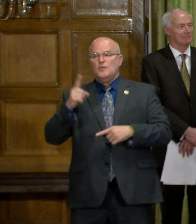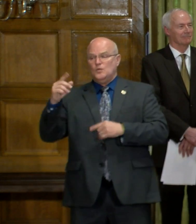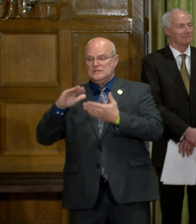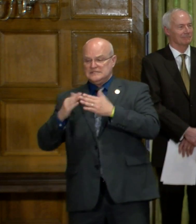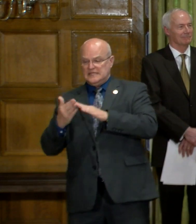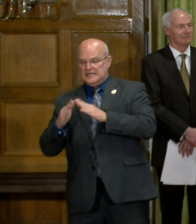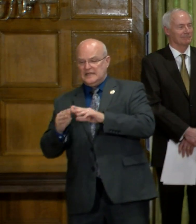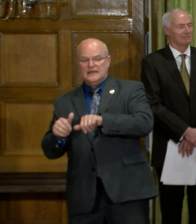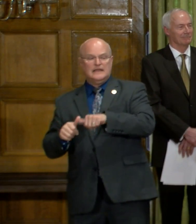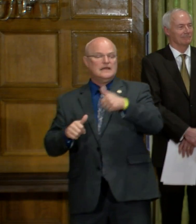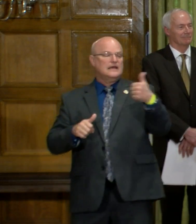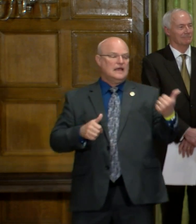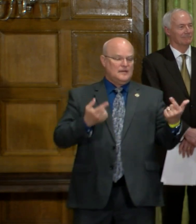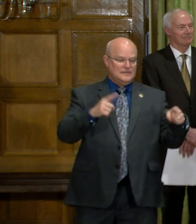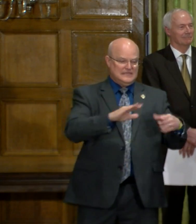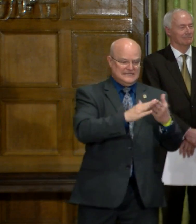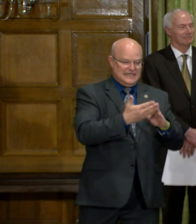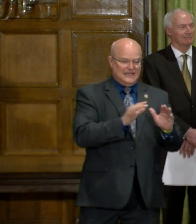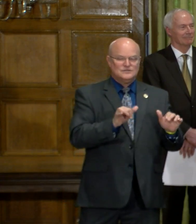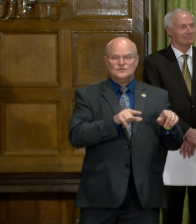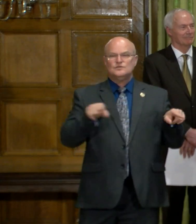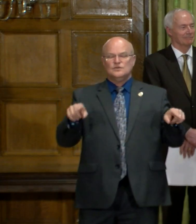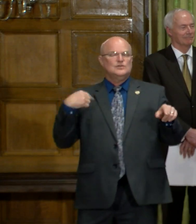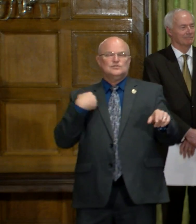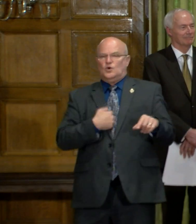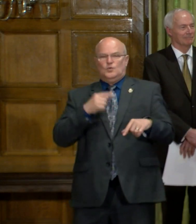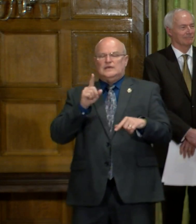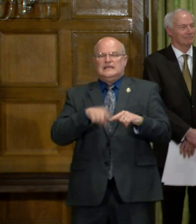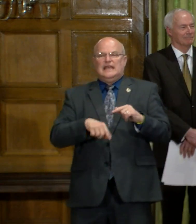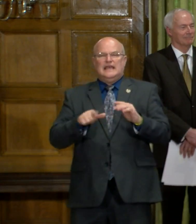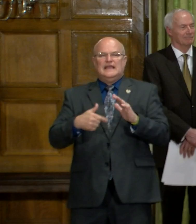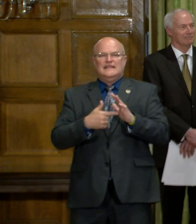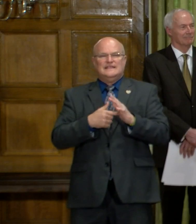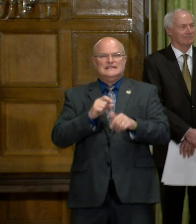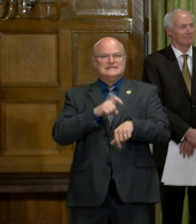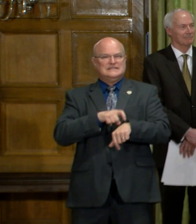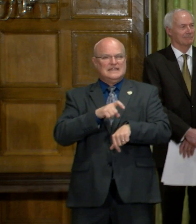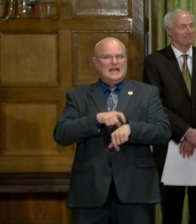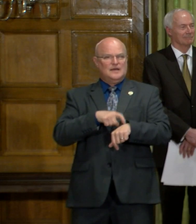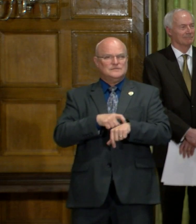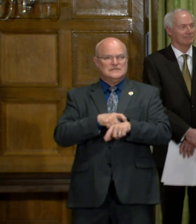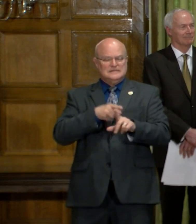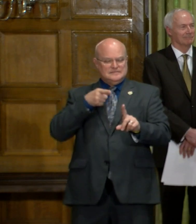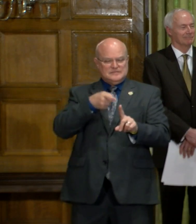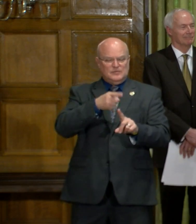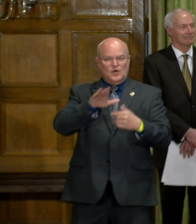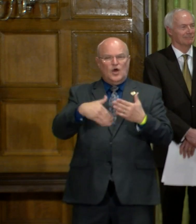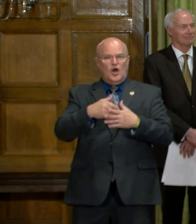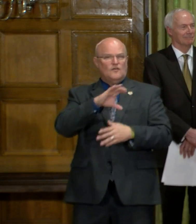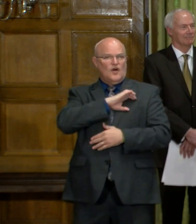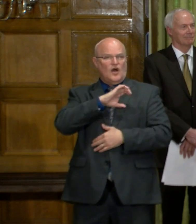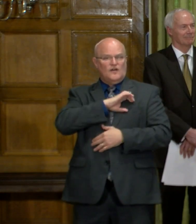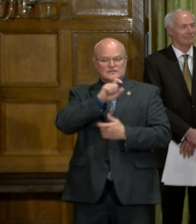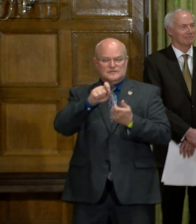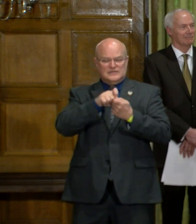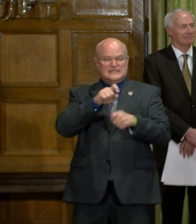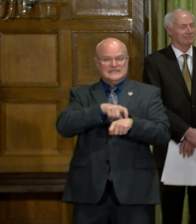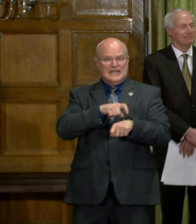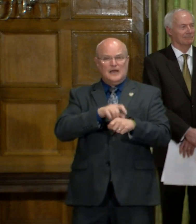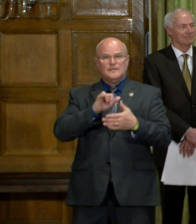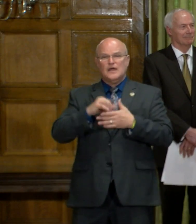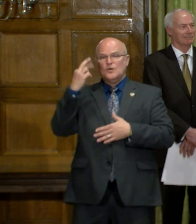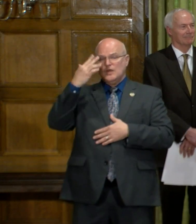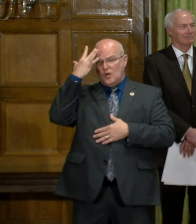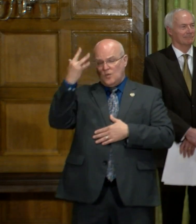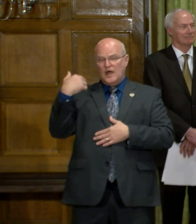side of town happen on the other side of town. And so we can't, in these type of times, pinpoint all of our officers at a particular point in time. So that's the